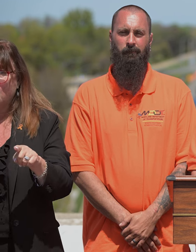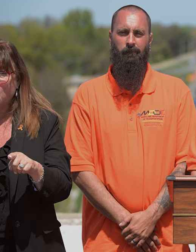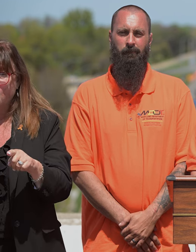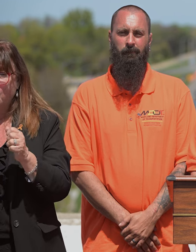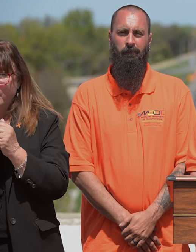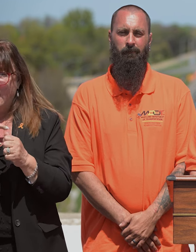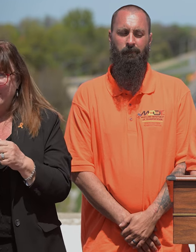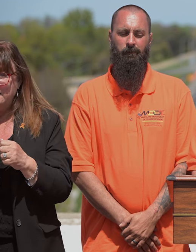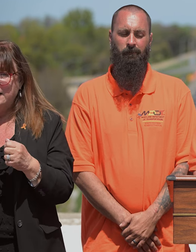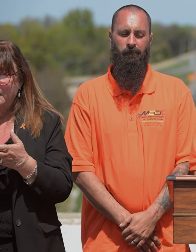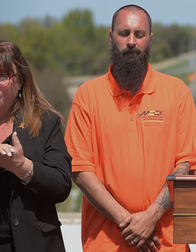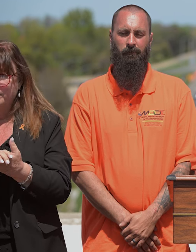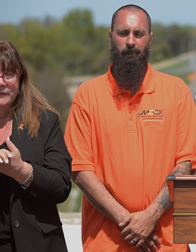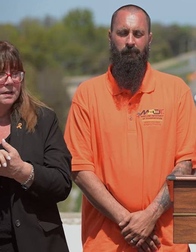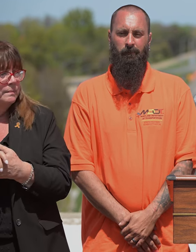kids and my wife.